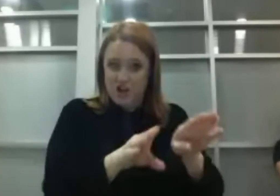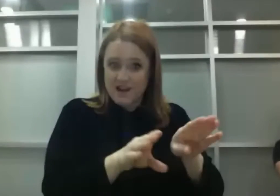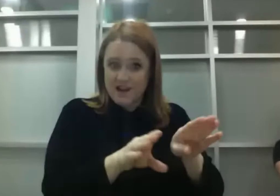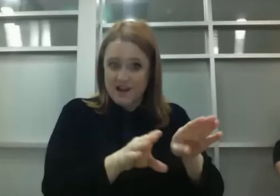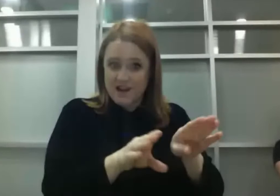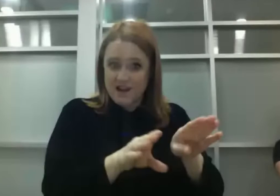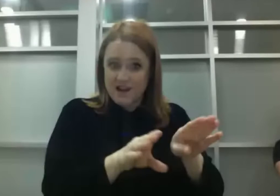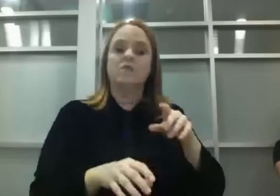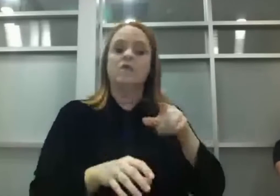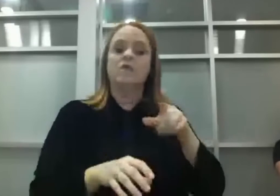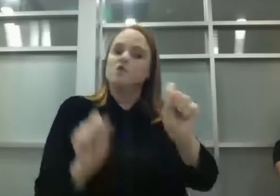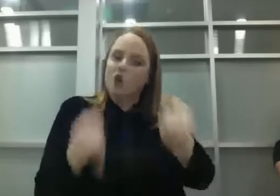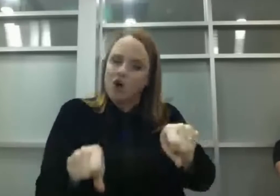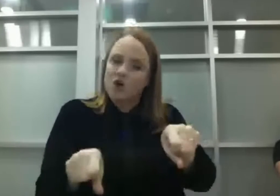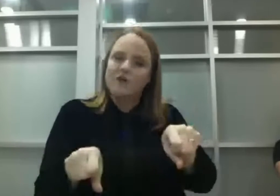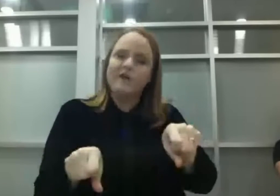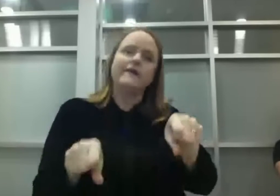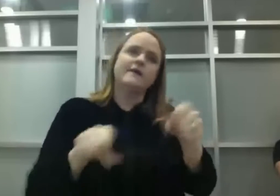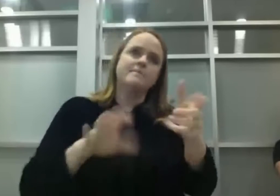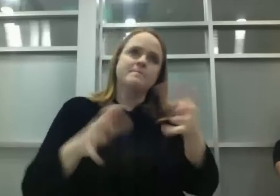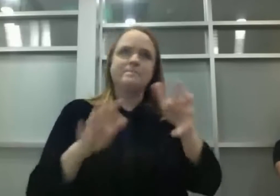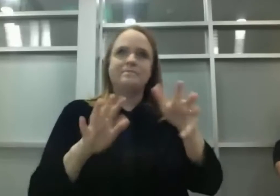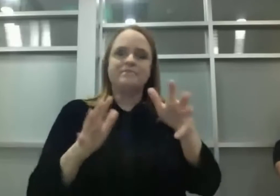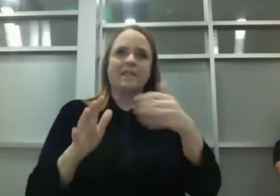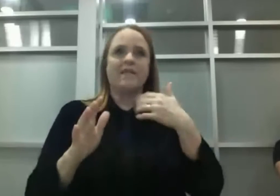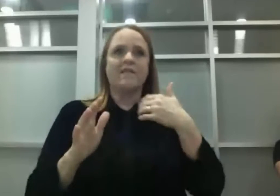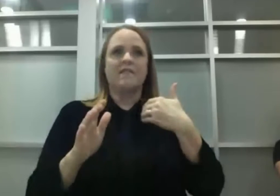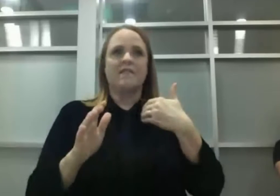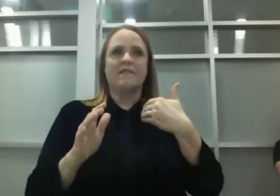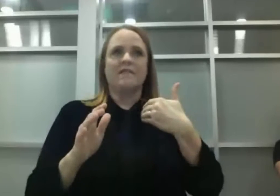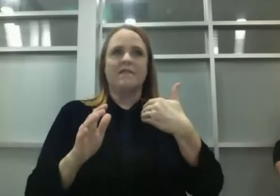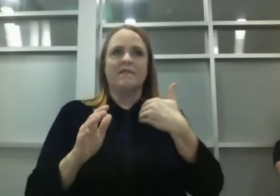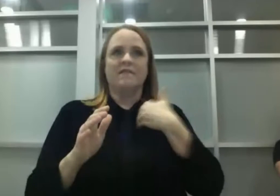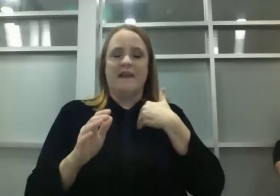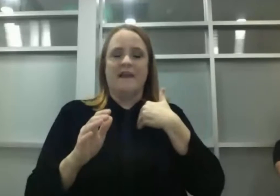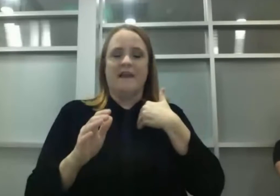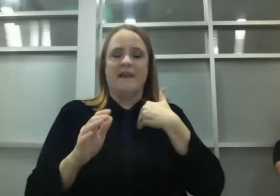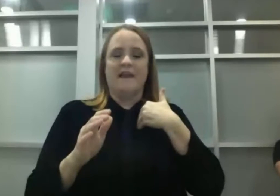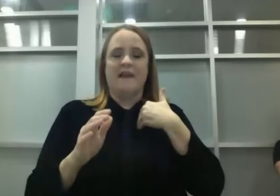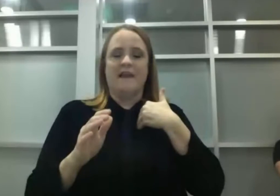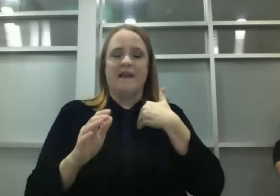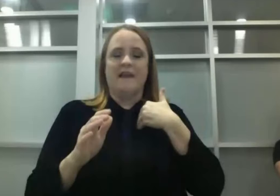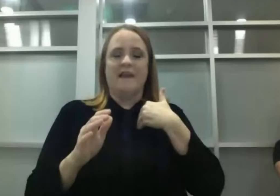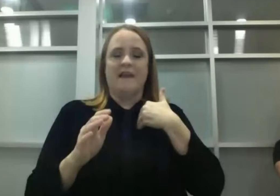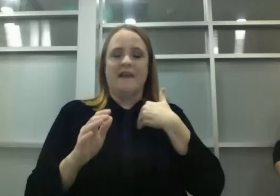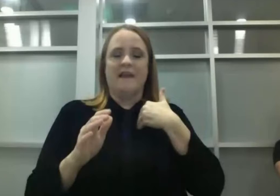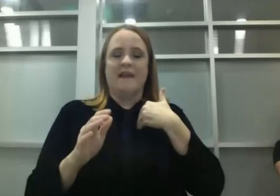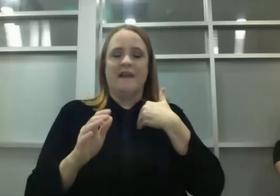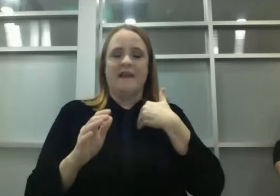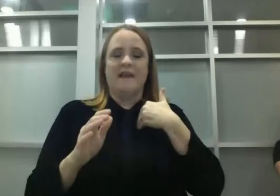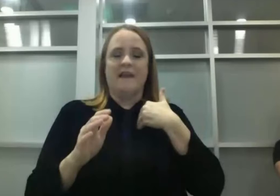there's a matcher in XUnit to actually capture the log output so that it would suppress that SASL output